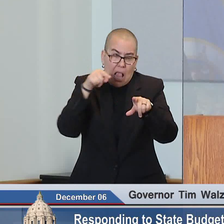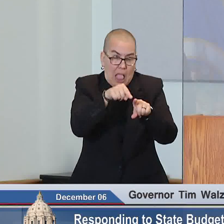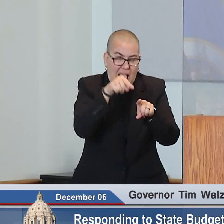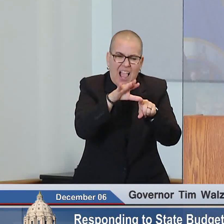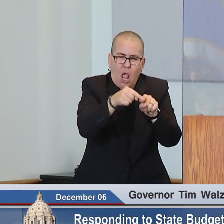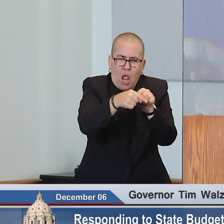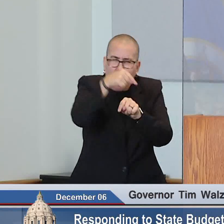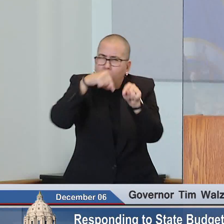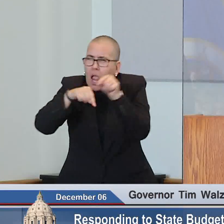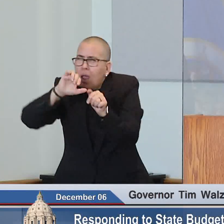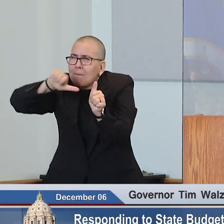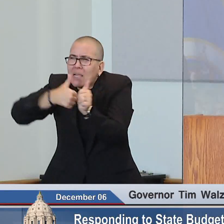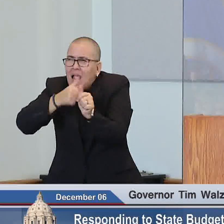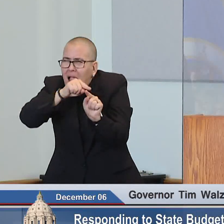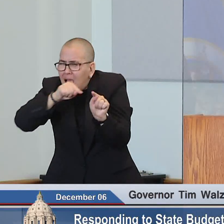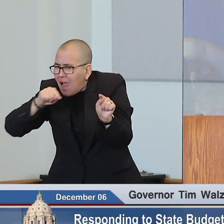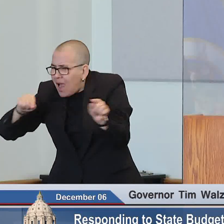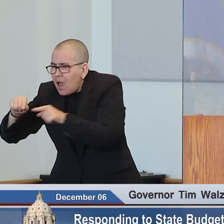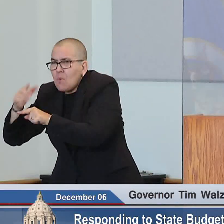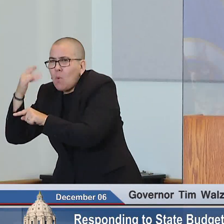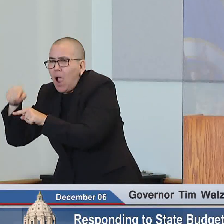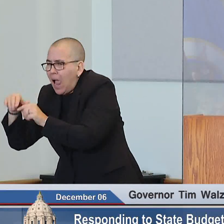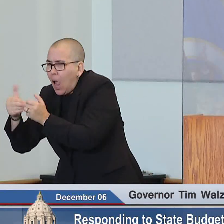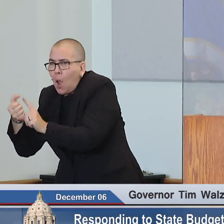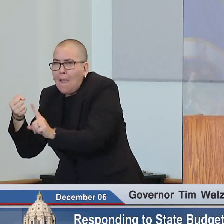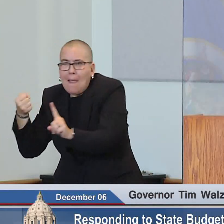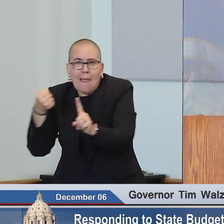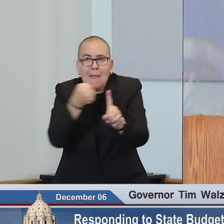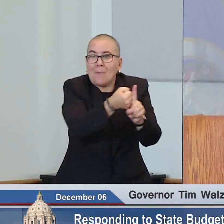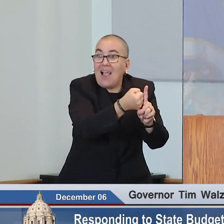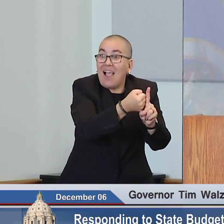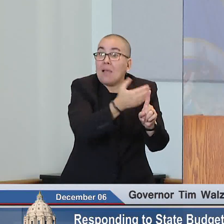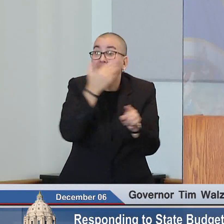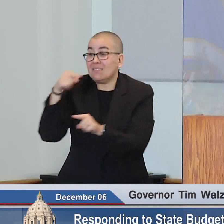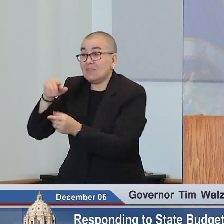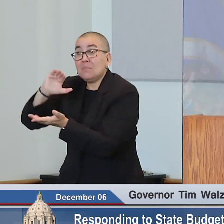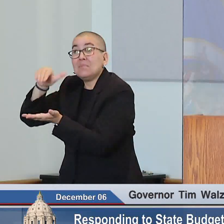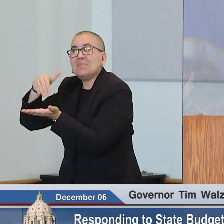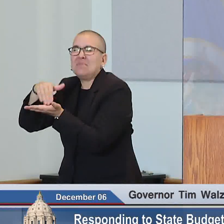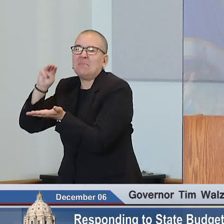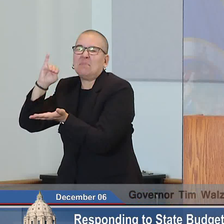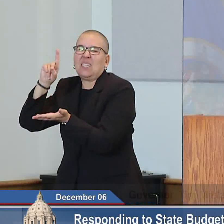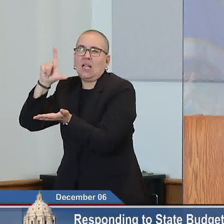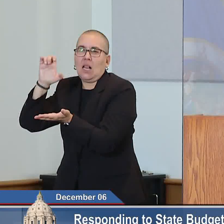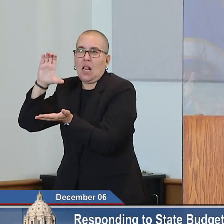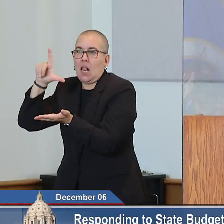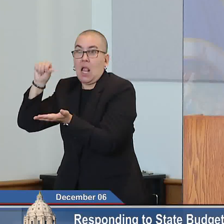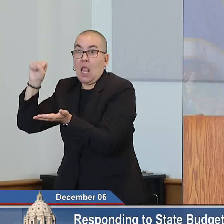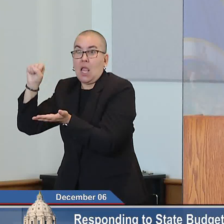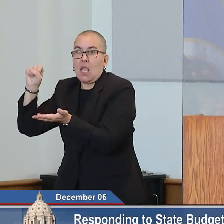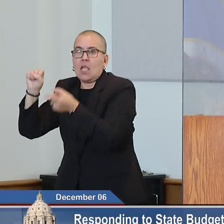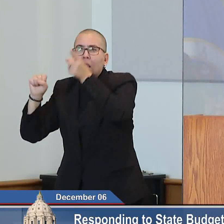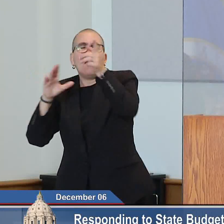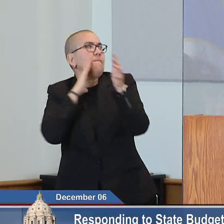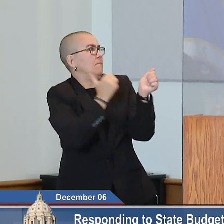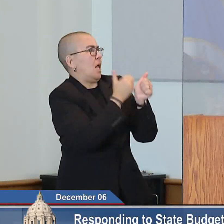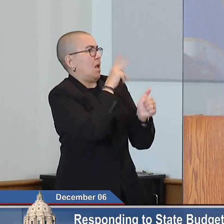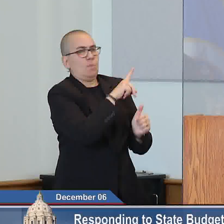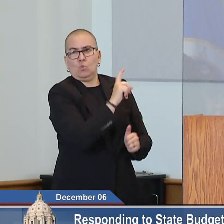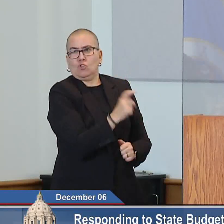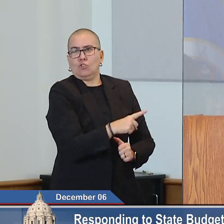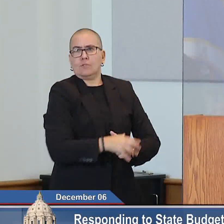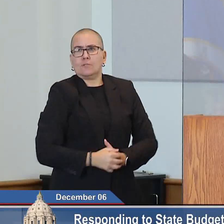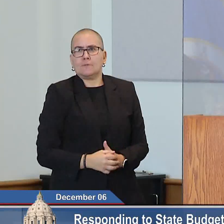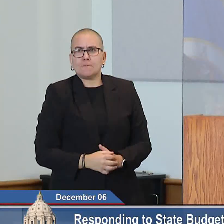savings to middle-class families that will have more money in their pocket to weather some of these inflationary costs. Just quick follow-up. It sounds like you're backing off a little bit